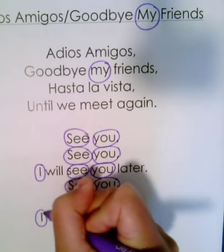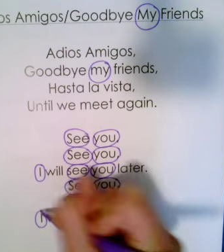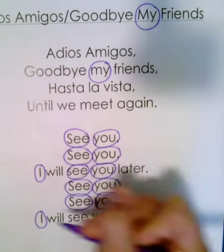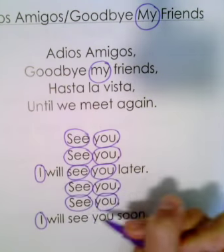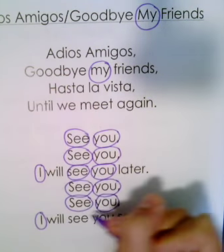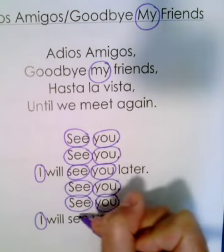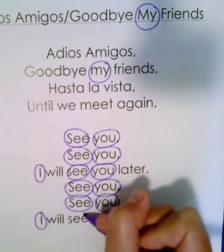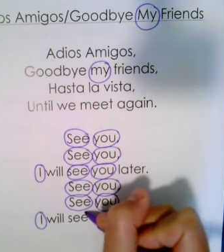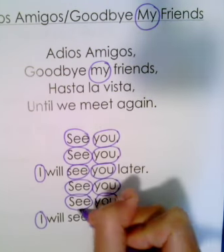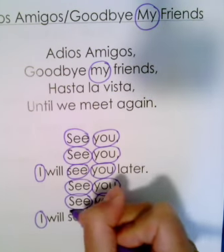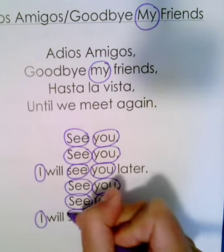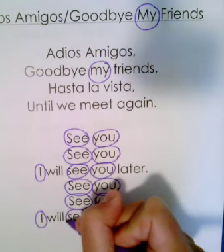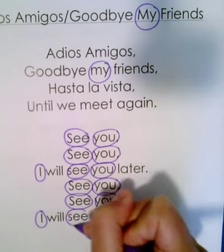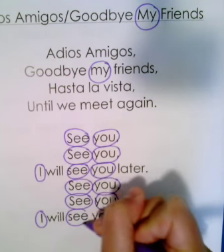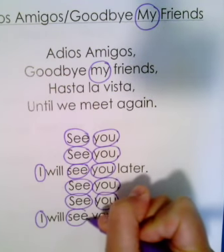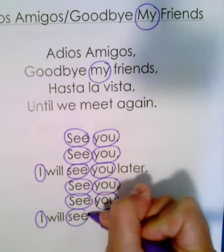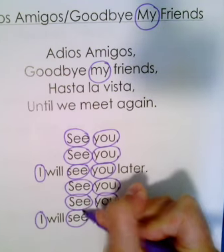words. It would also be